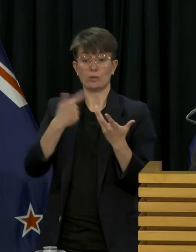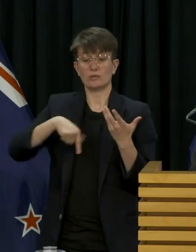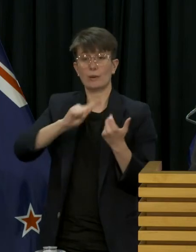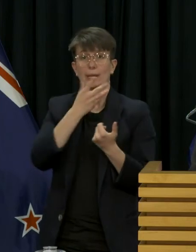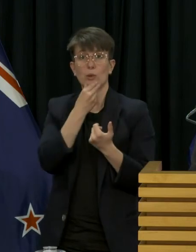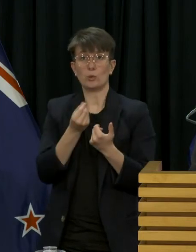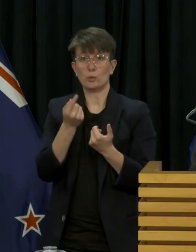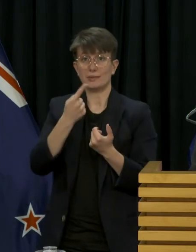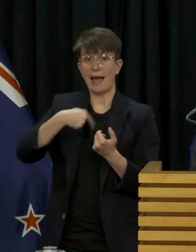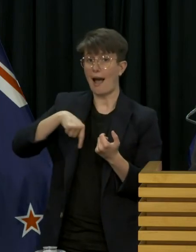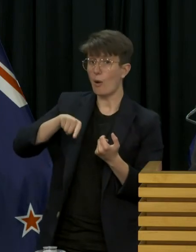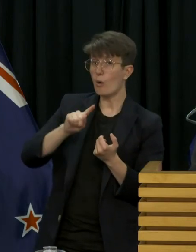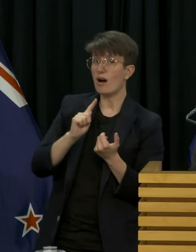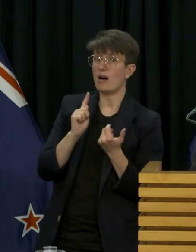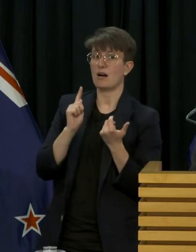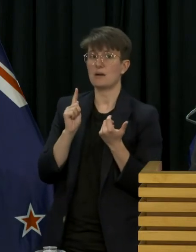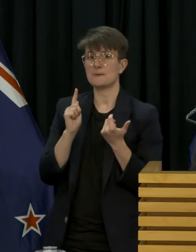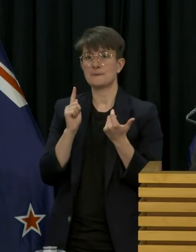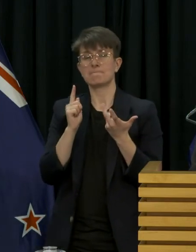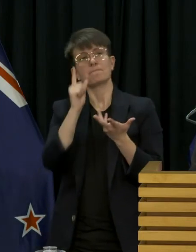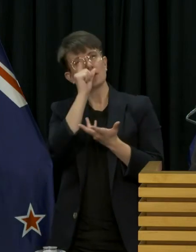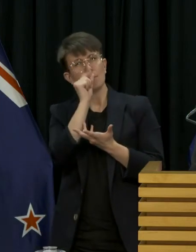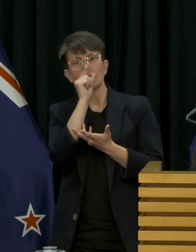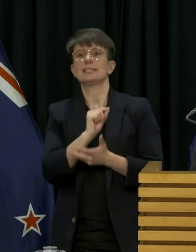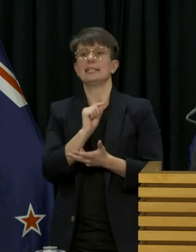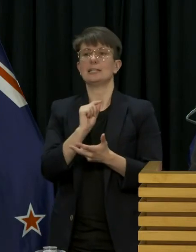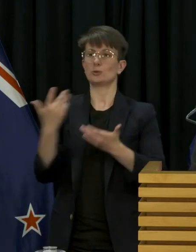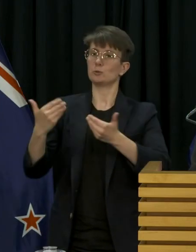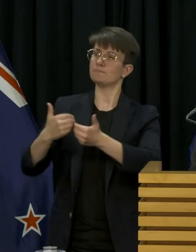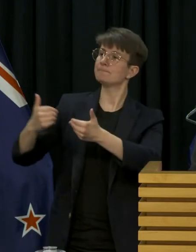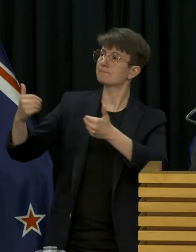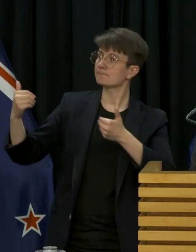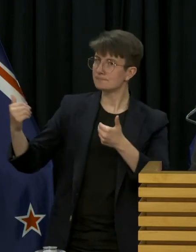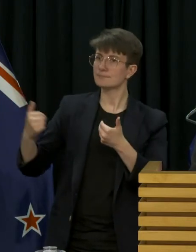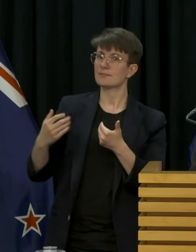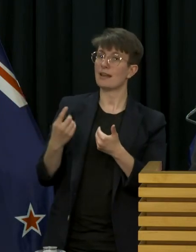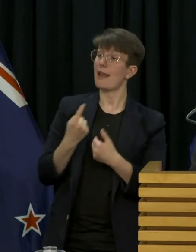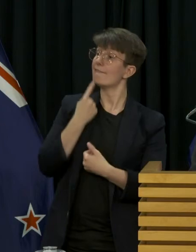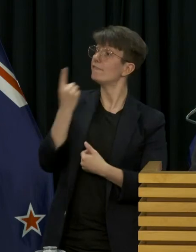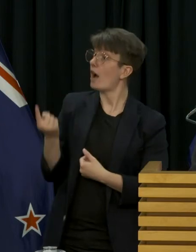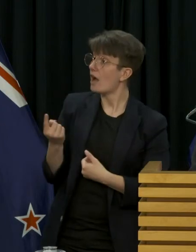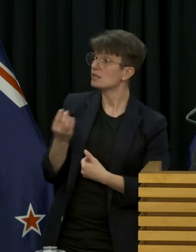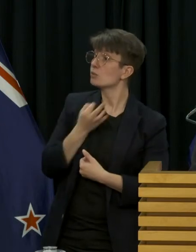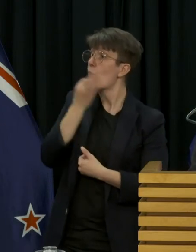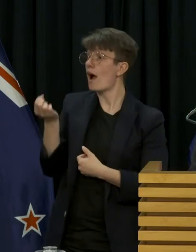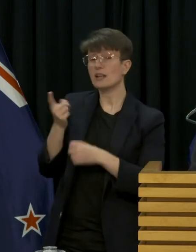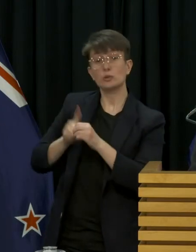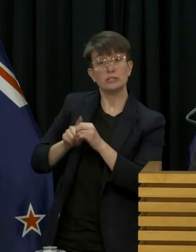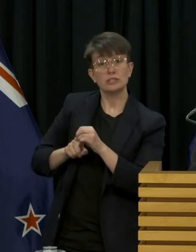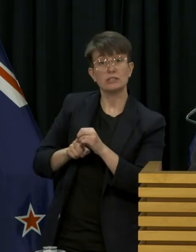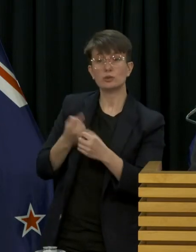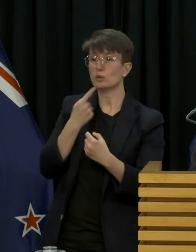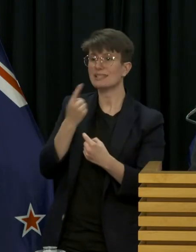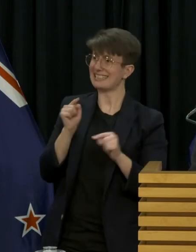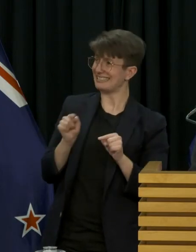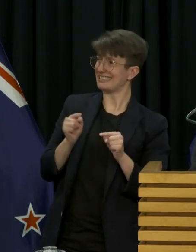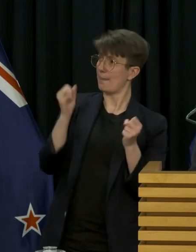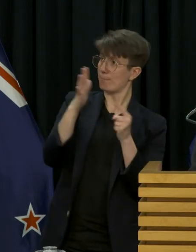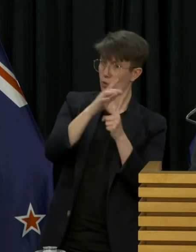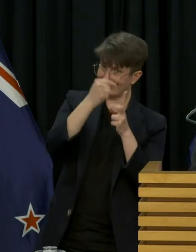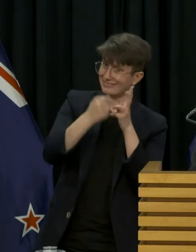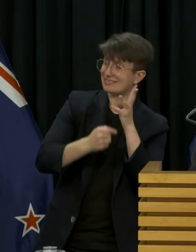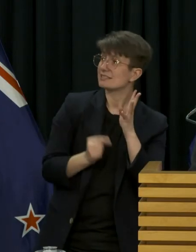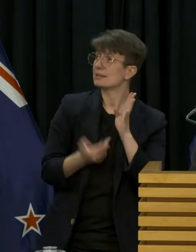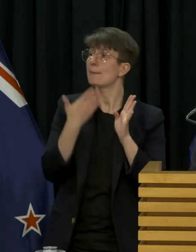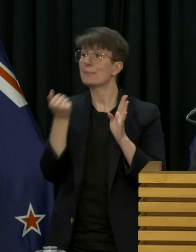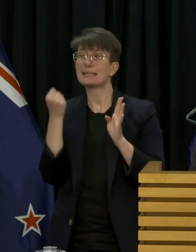where we have an expectation that the Reserve Bank factor into some of their decision making issues that are important to us. And you've seen us do that, for instance,